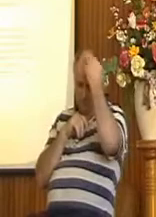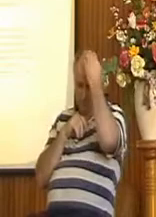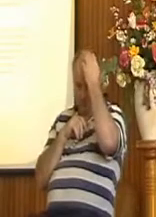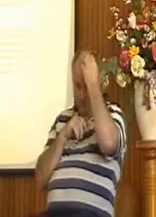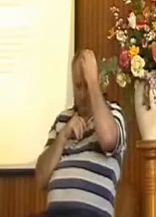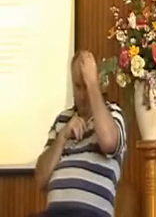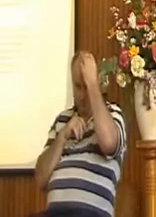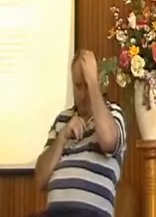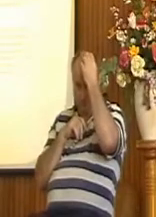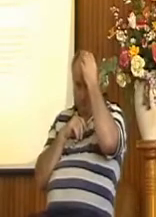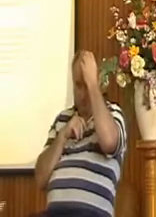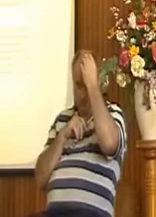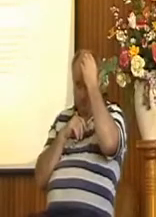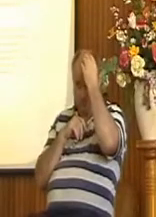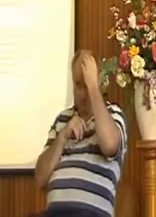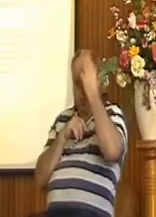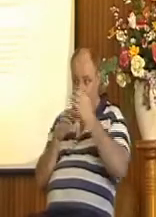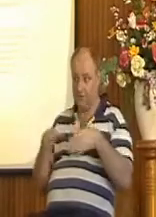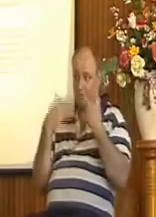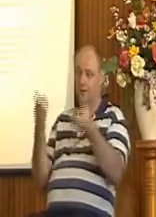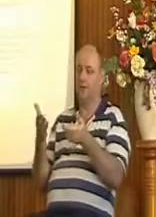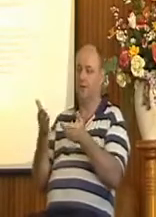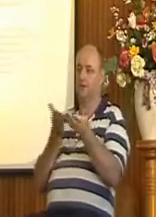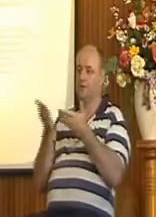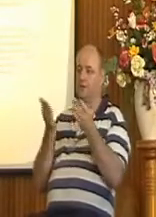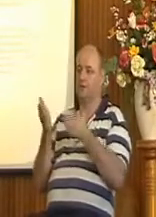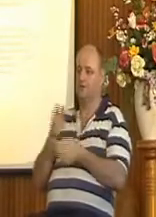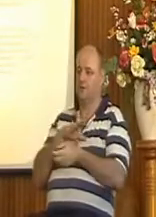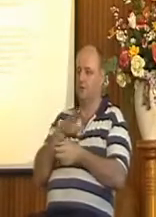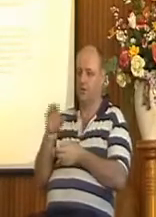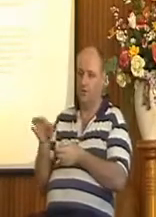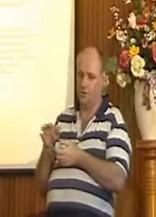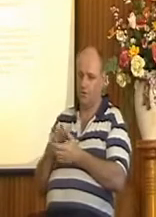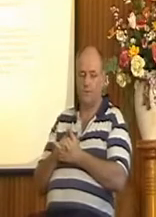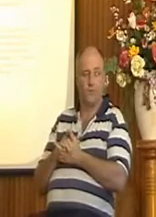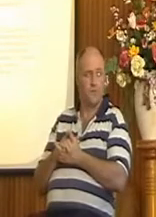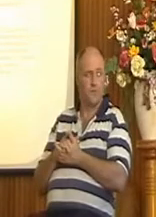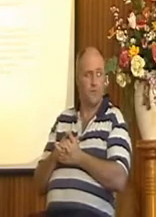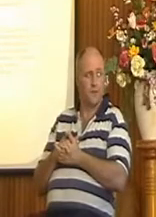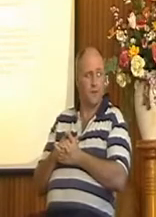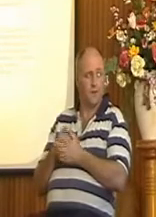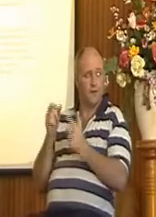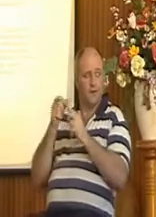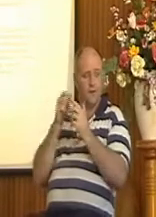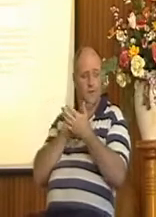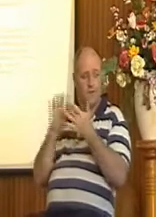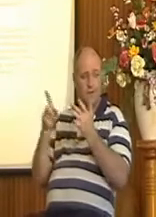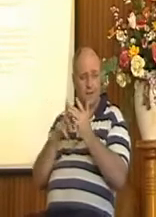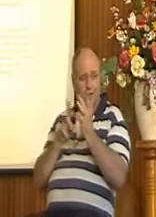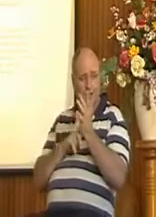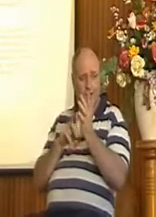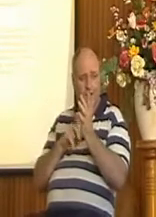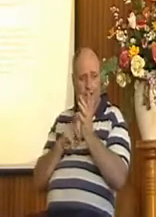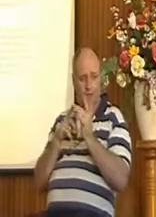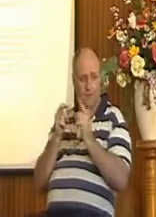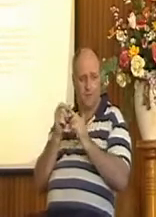provided for effective Christian service. And how do the Philippians share in this grace? In all